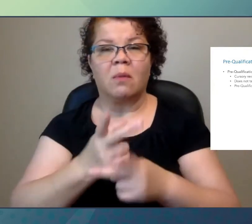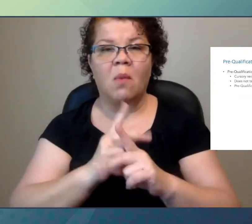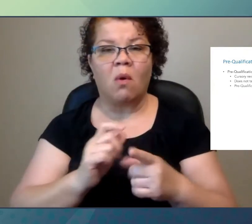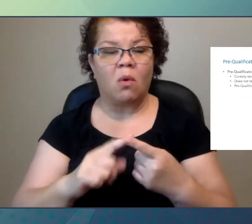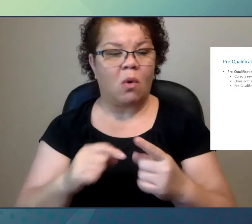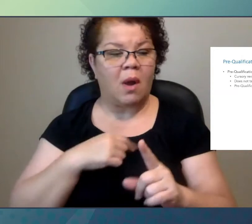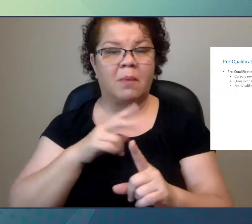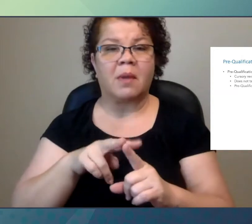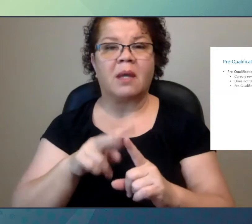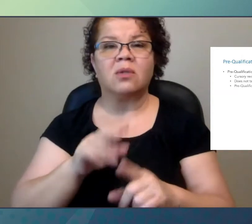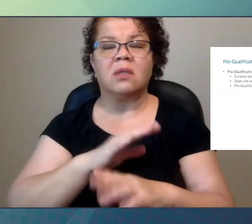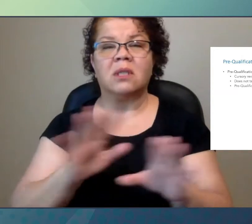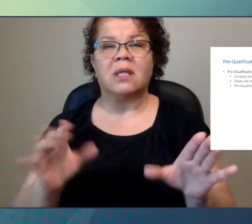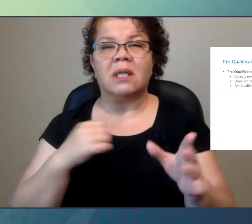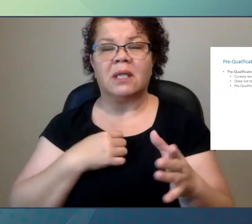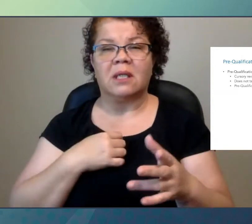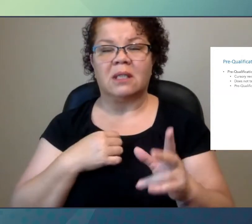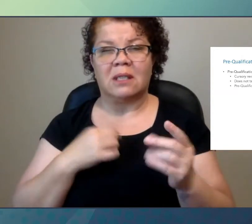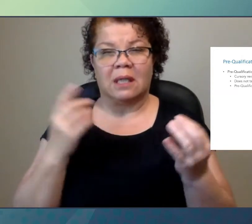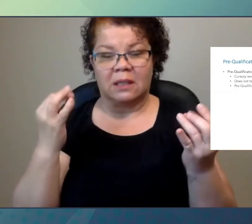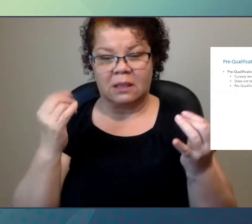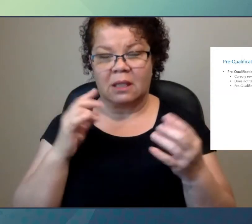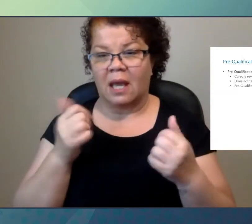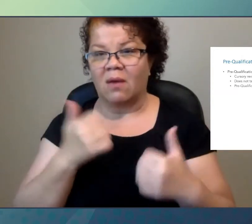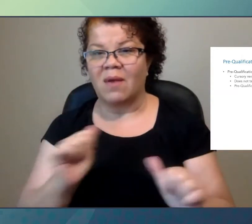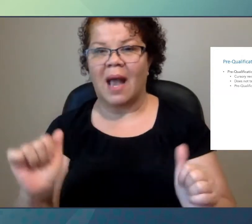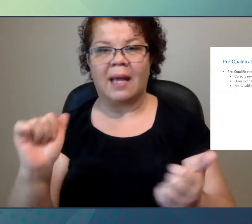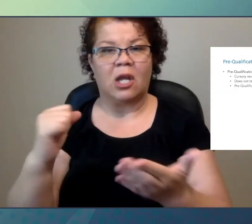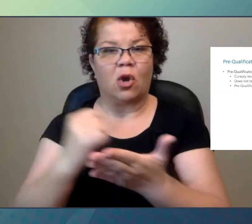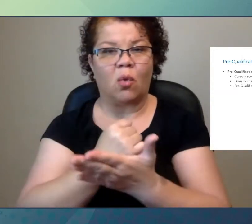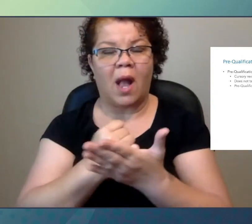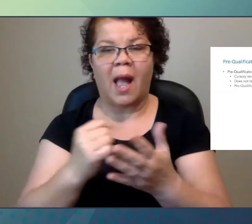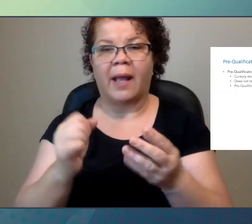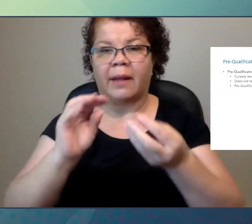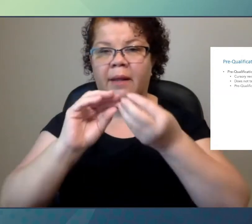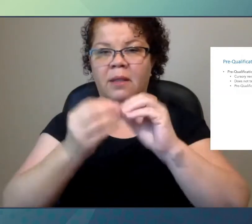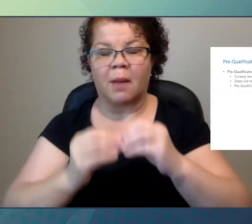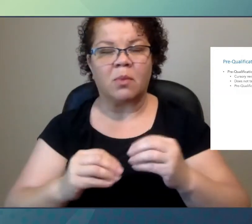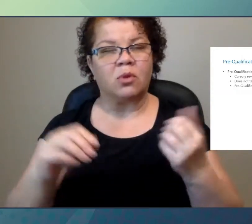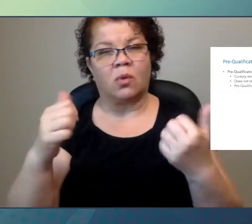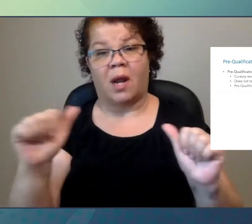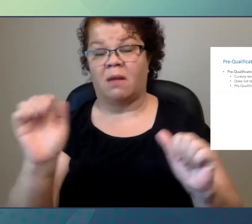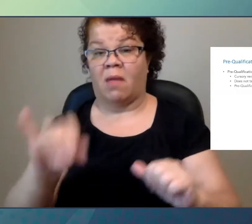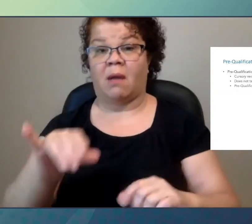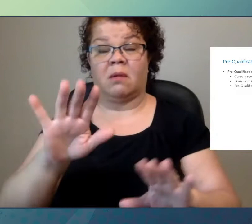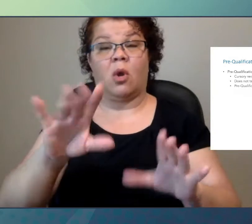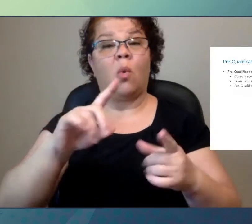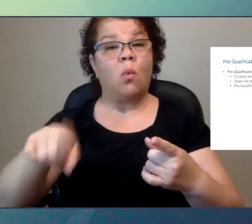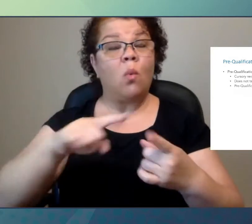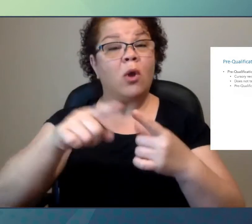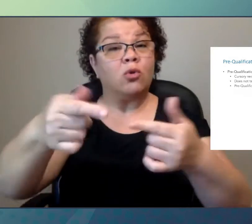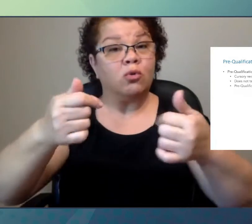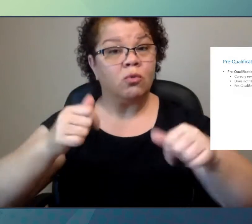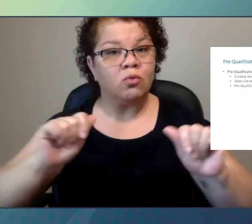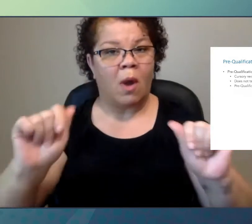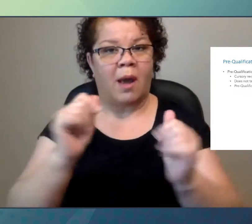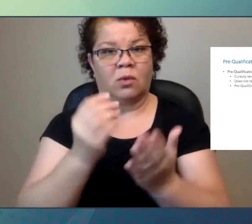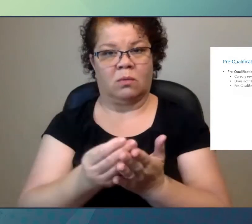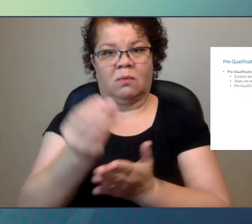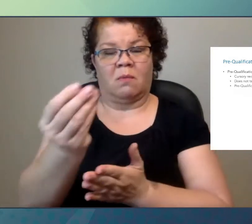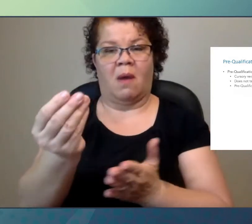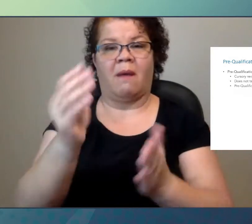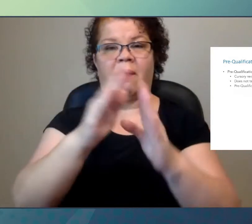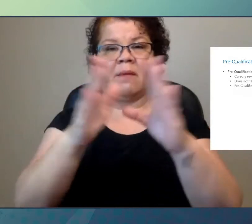it doesn't take into account any credit profile. So when you guys are trying to make a purchase,